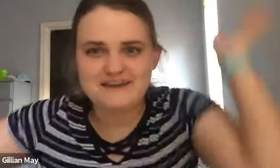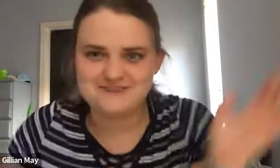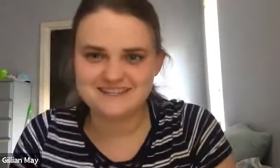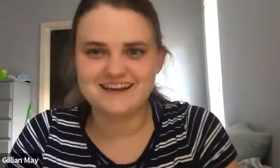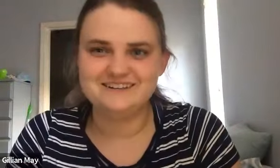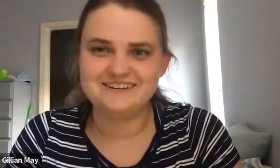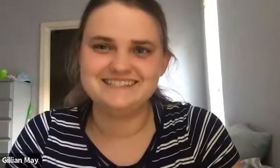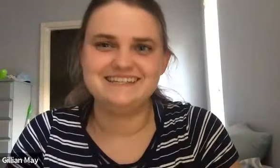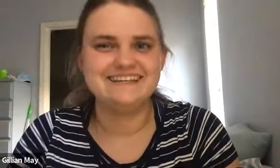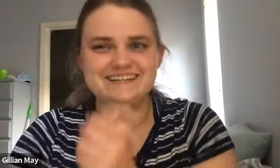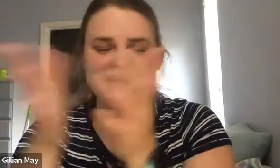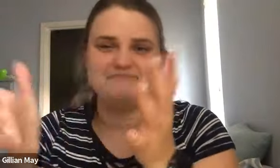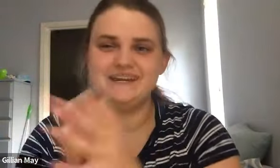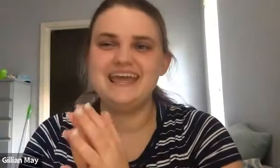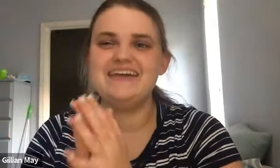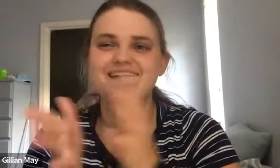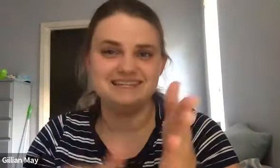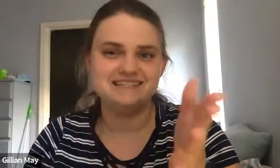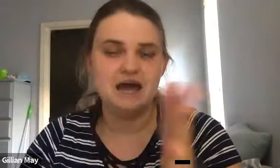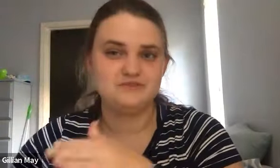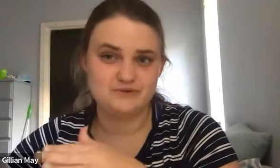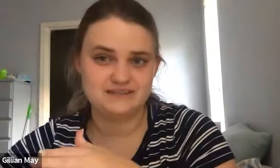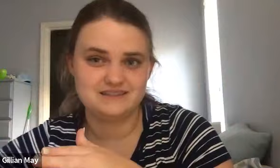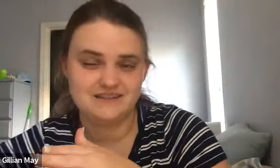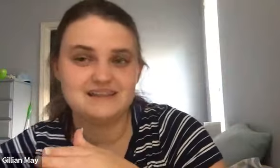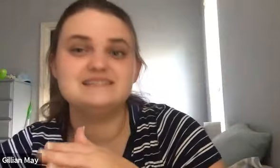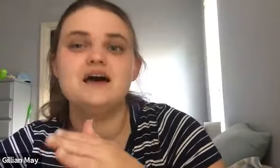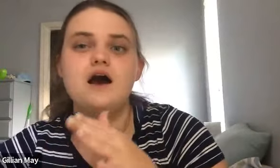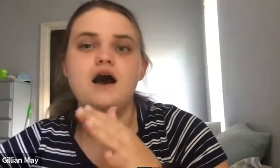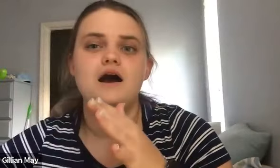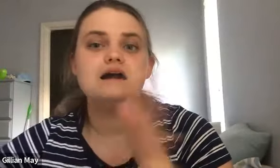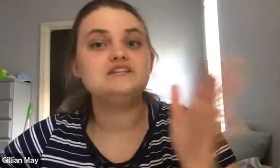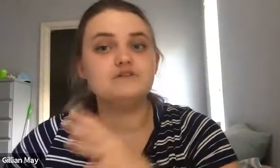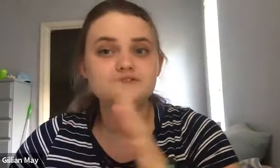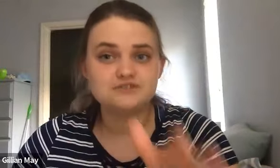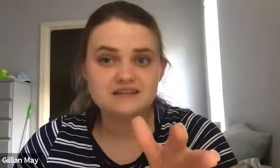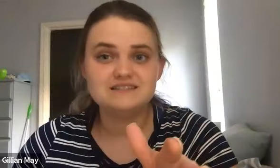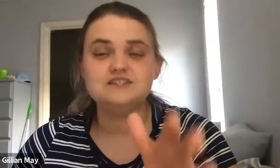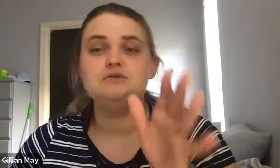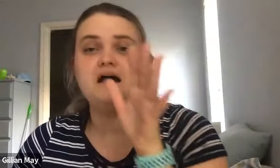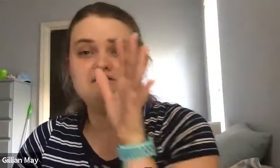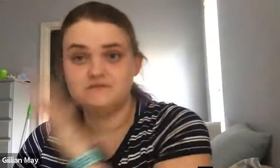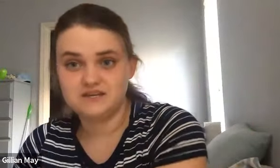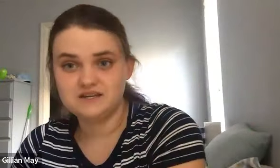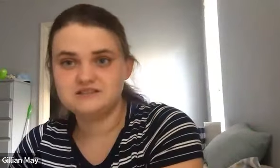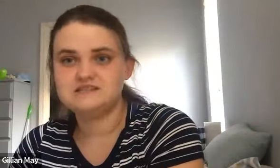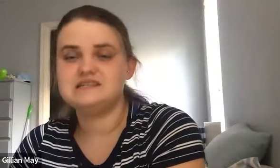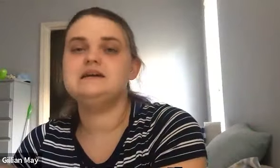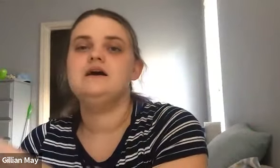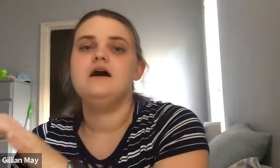every sign you're going to see is going to happen. And that tends to happen for the rest of the class. Again, don't feel stressed. You have the videos to see.